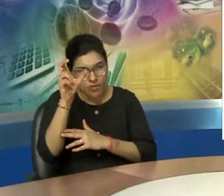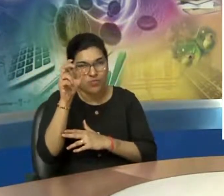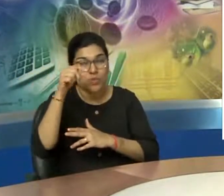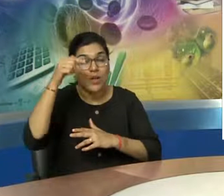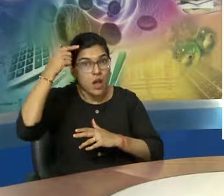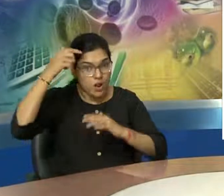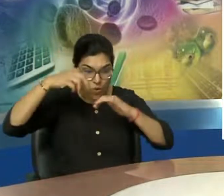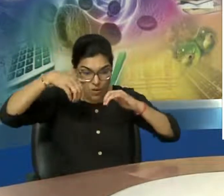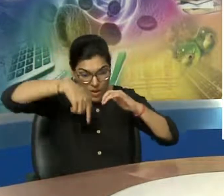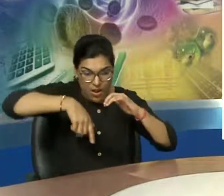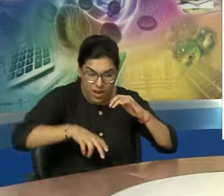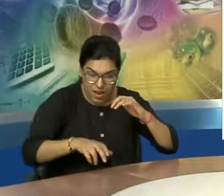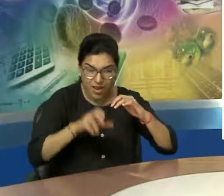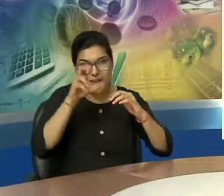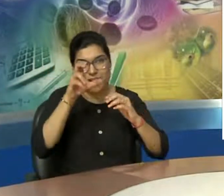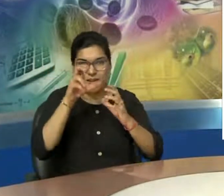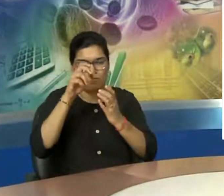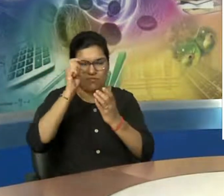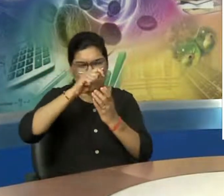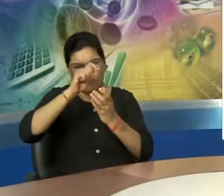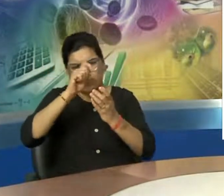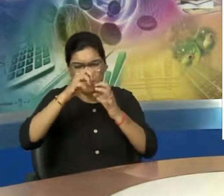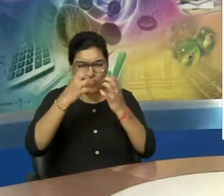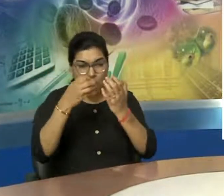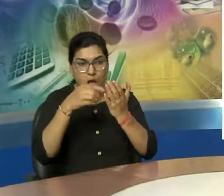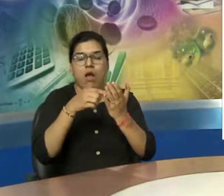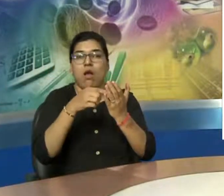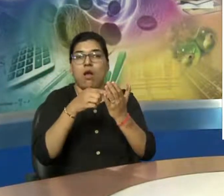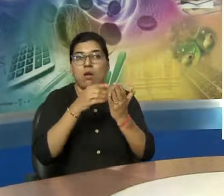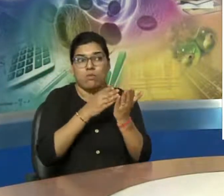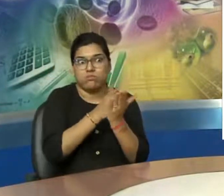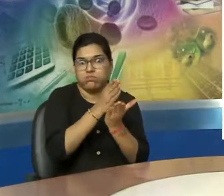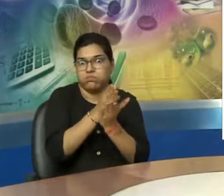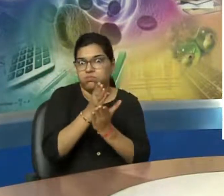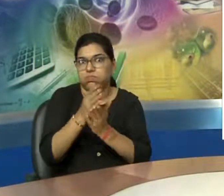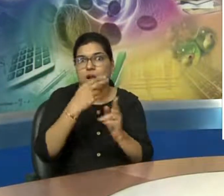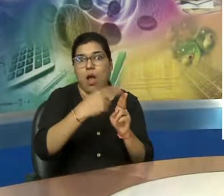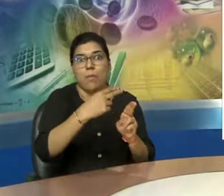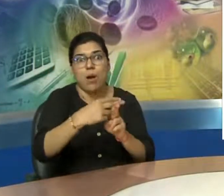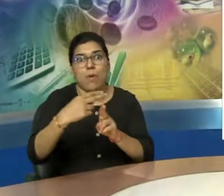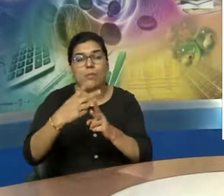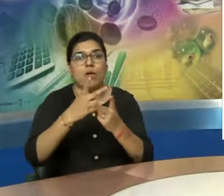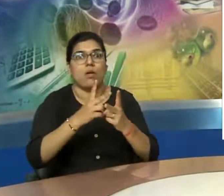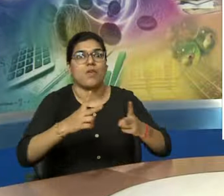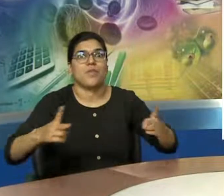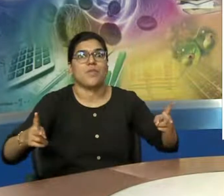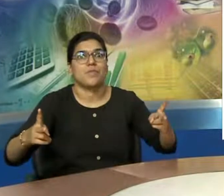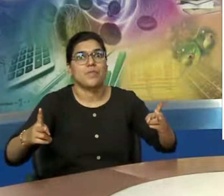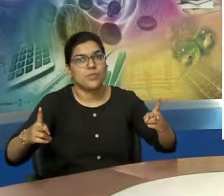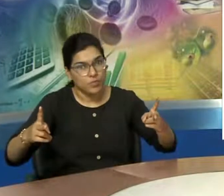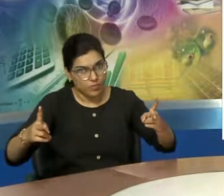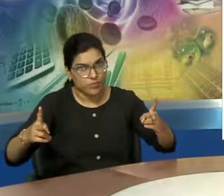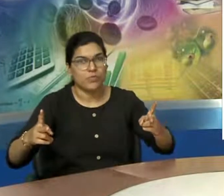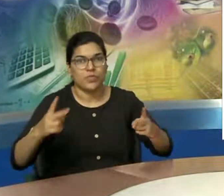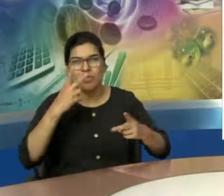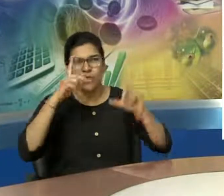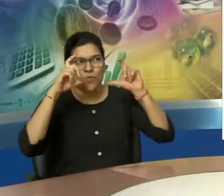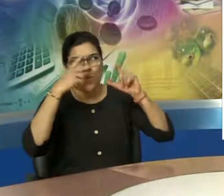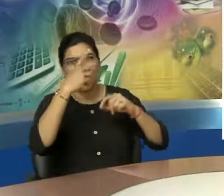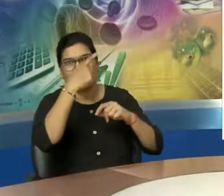You must have known about the coal. Coal is also a kind of item which is found under the